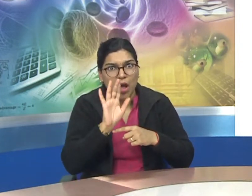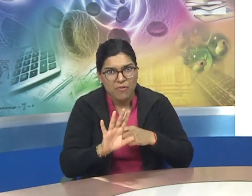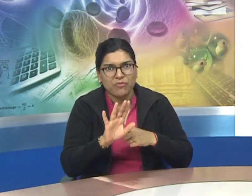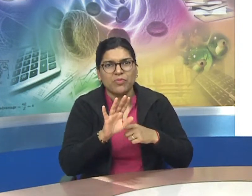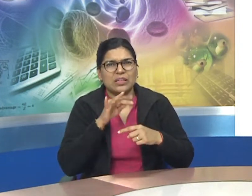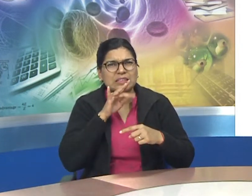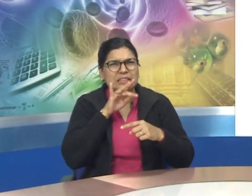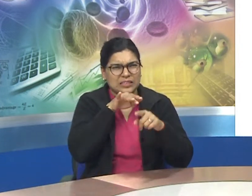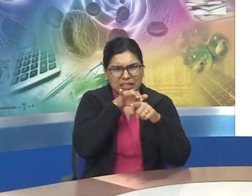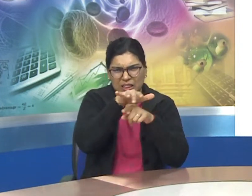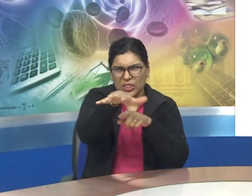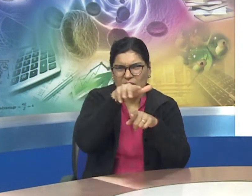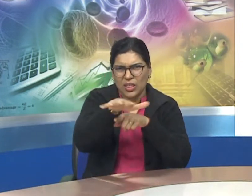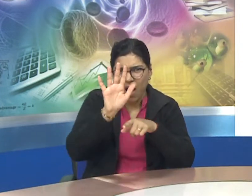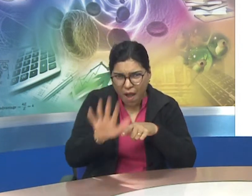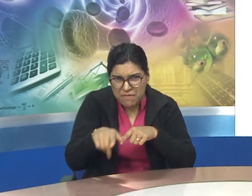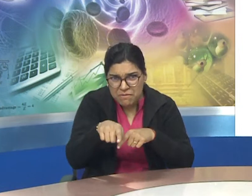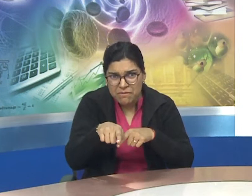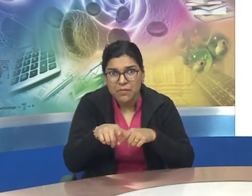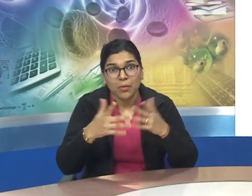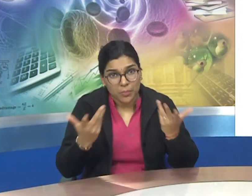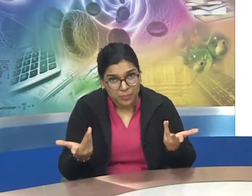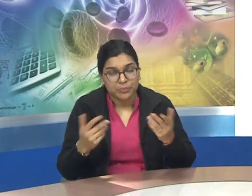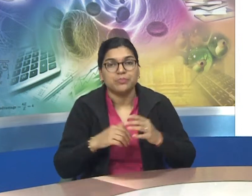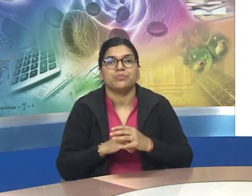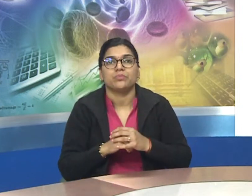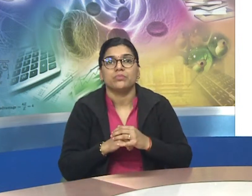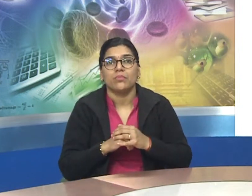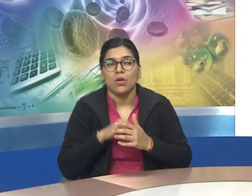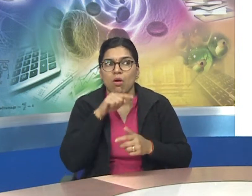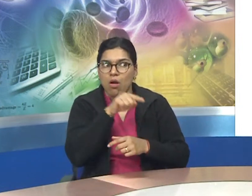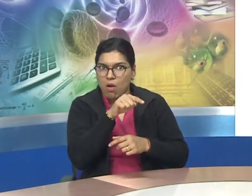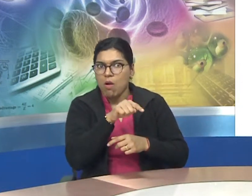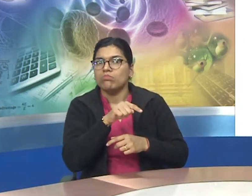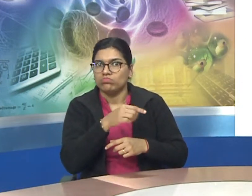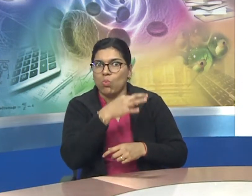Now there is a question. Is wind energy popularly used?